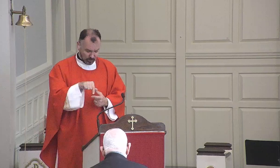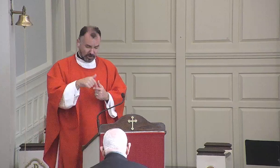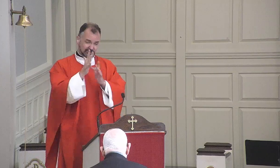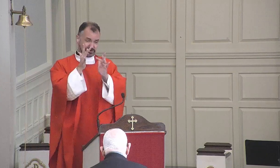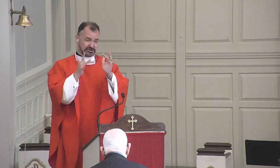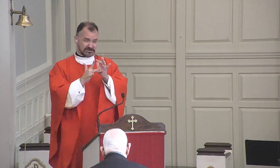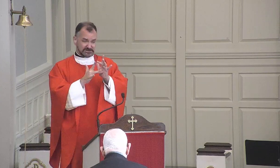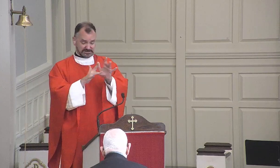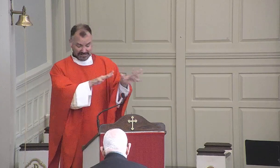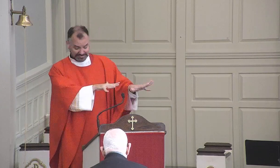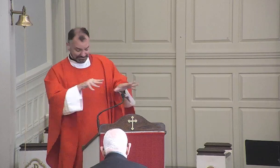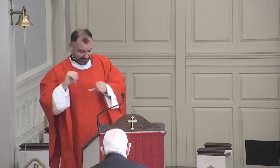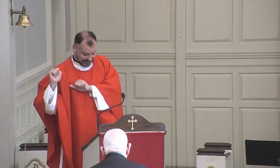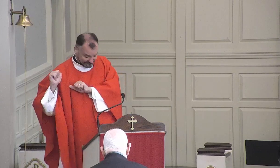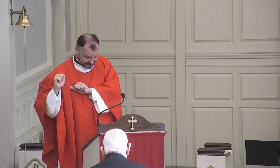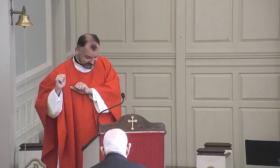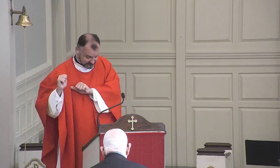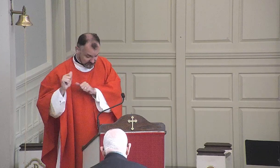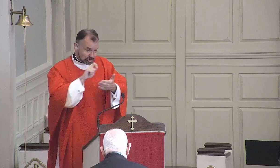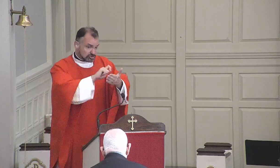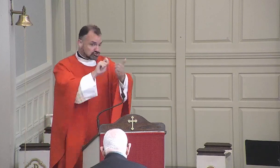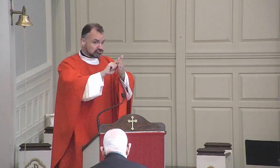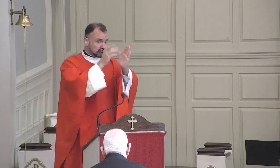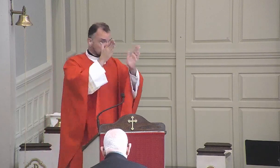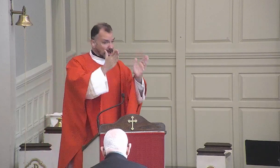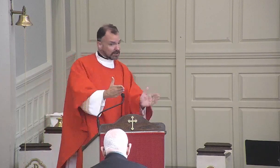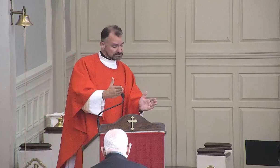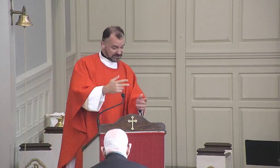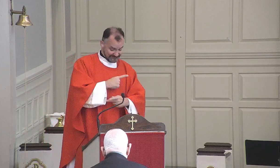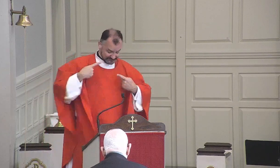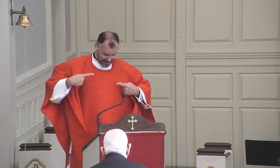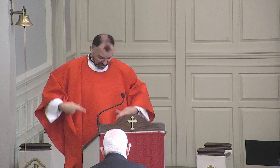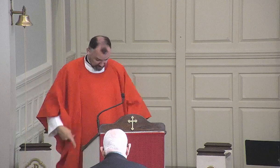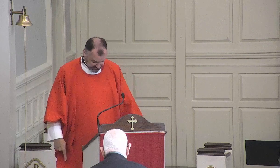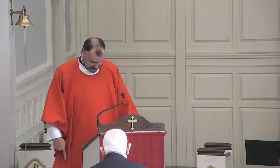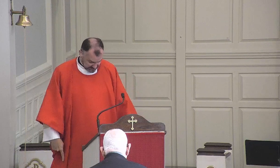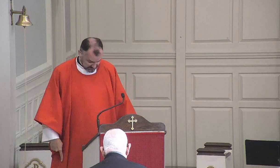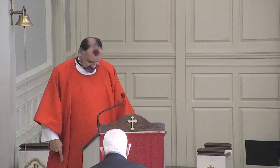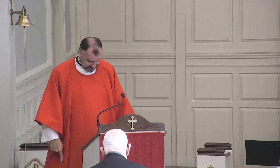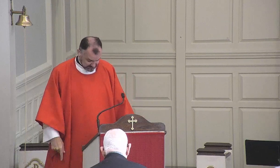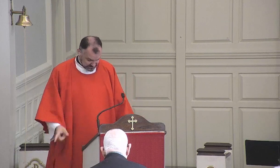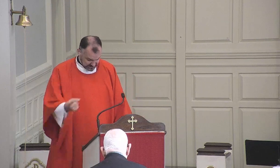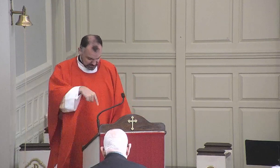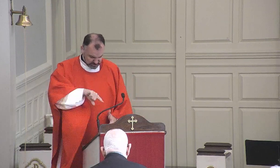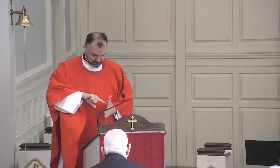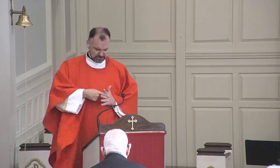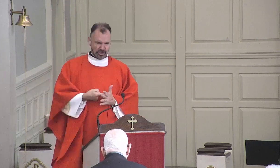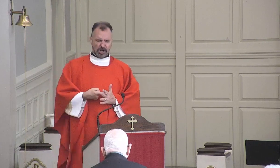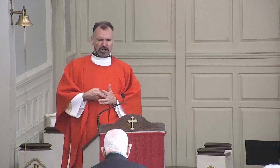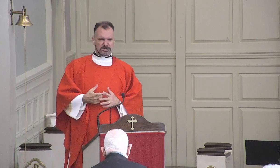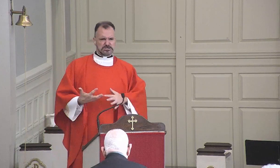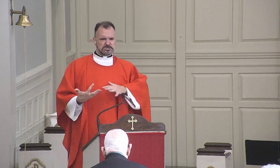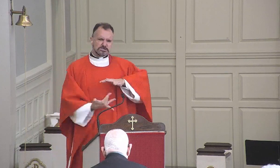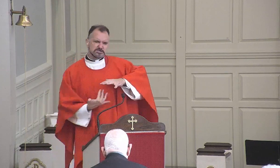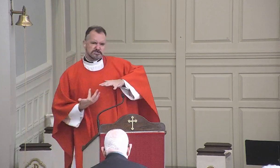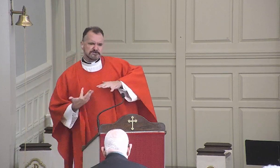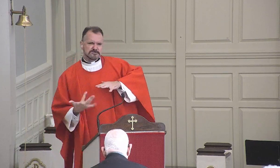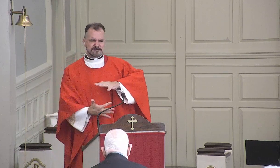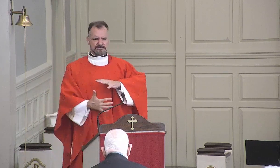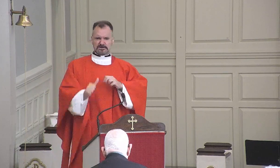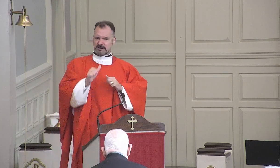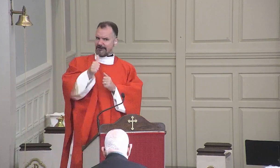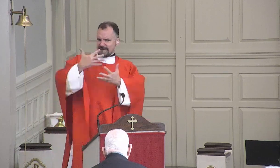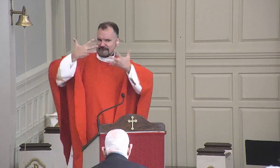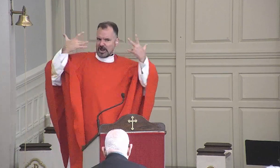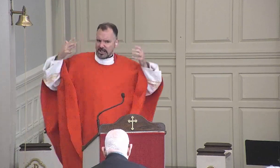enter." When Jesus left, the scribes and the Pharisees began to act with